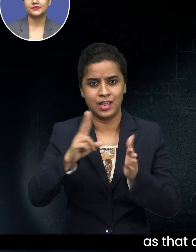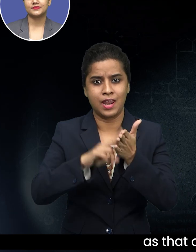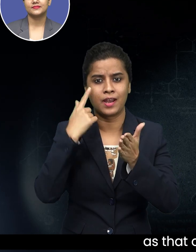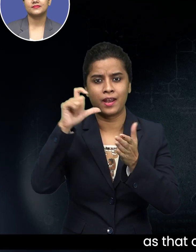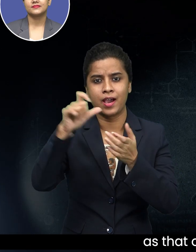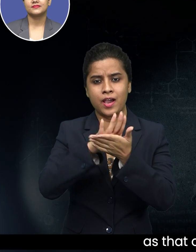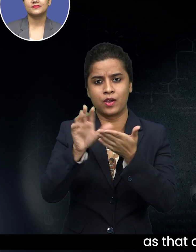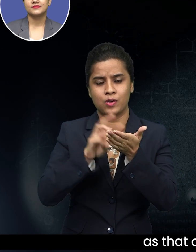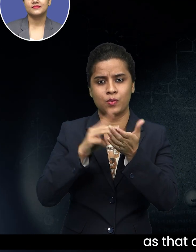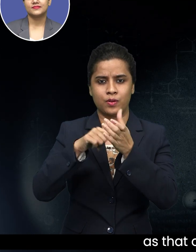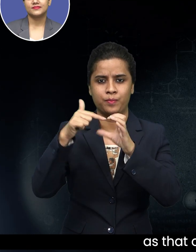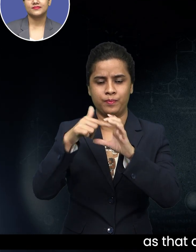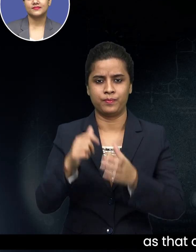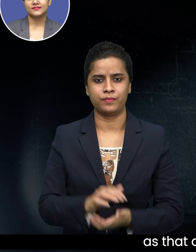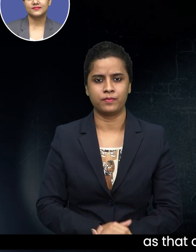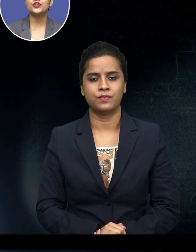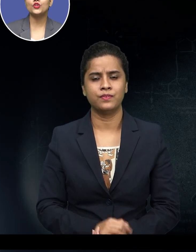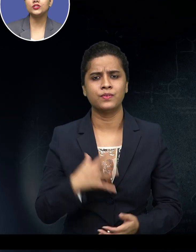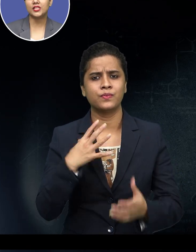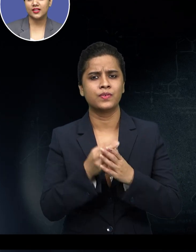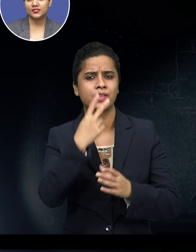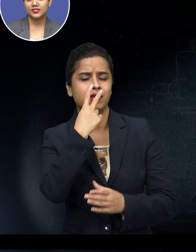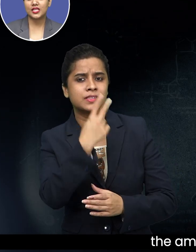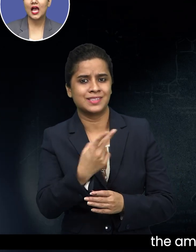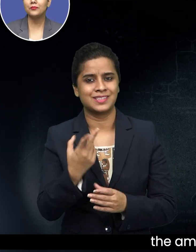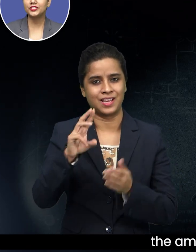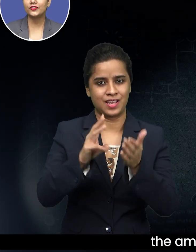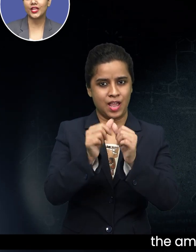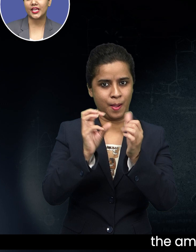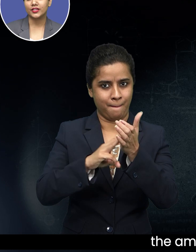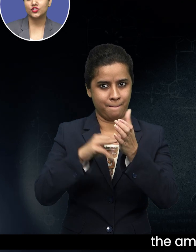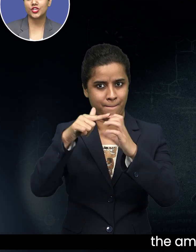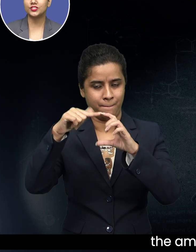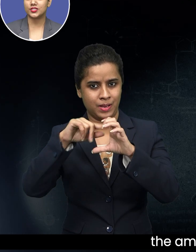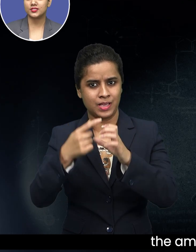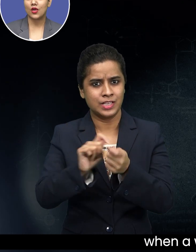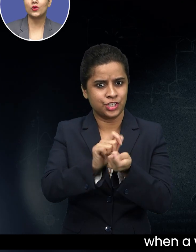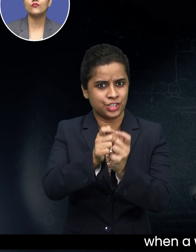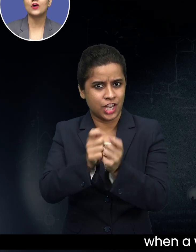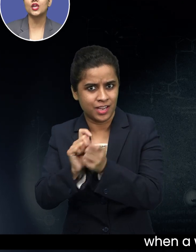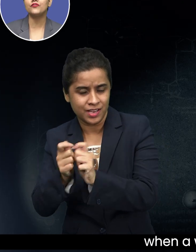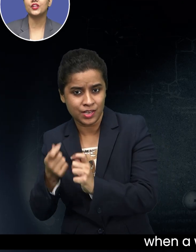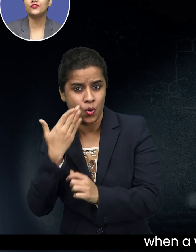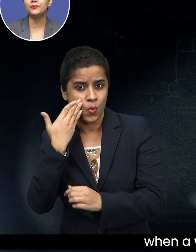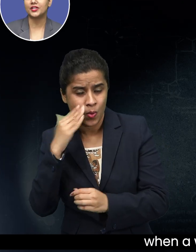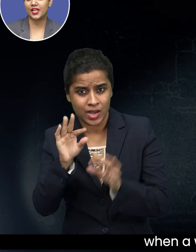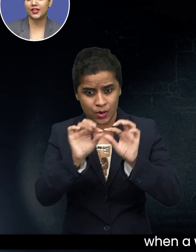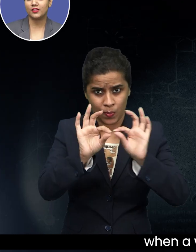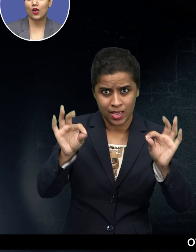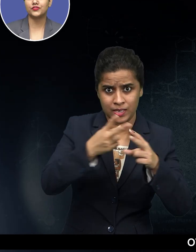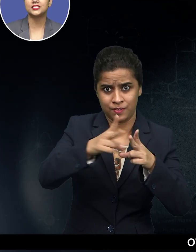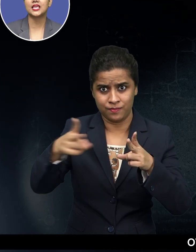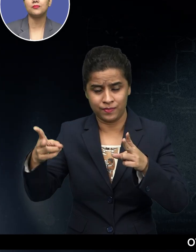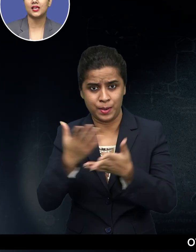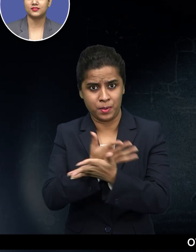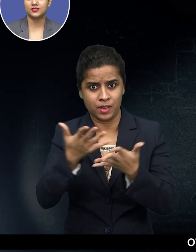We note that the ammeter reading changes when a wire of different material